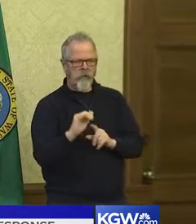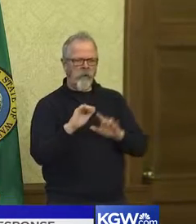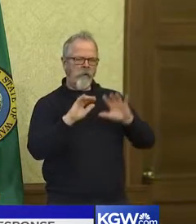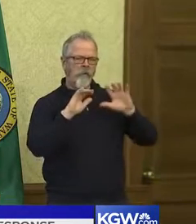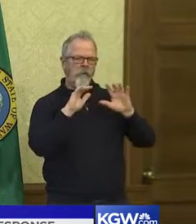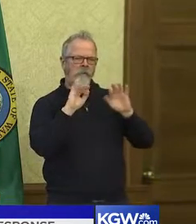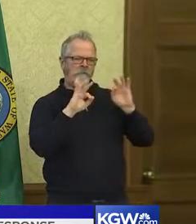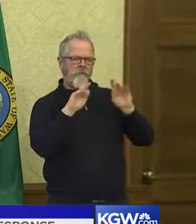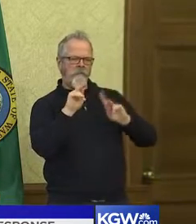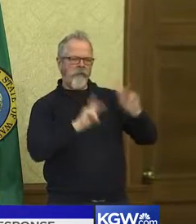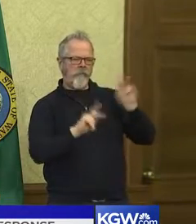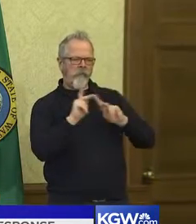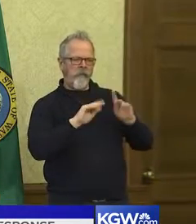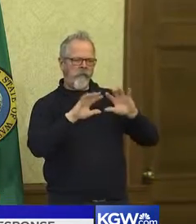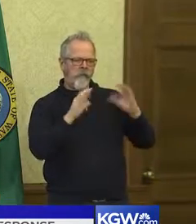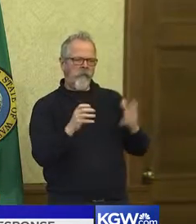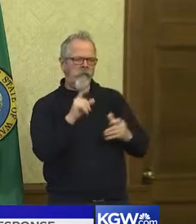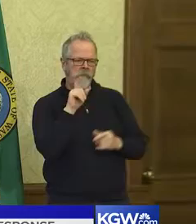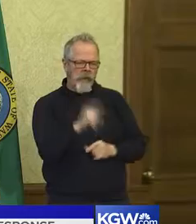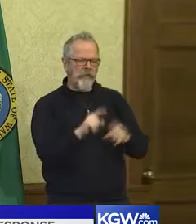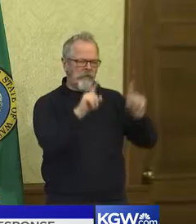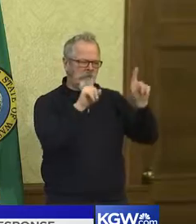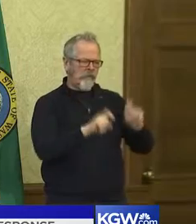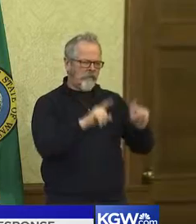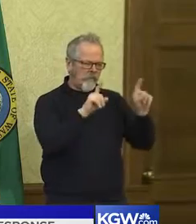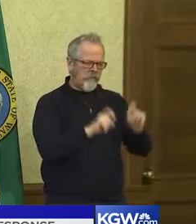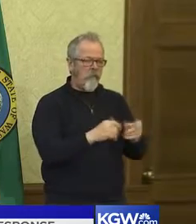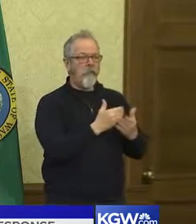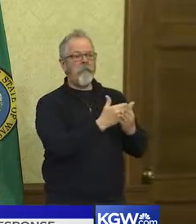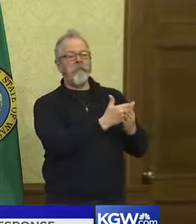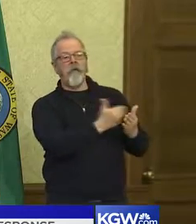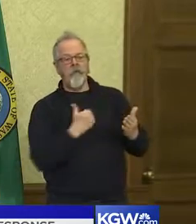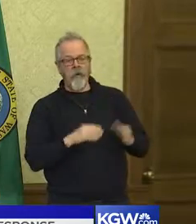envision reopening the state? Well, we're doing about